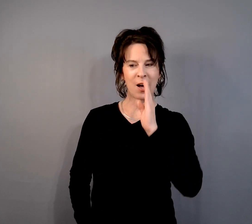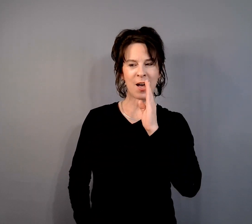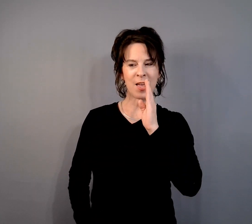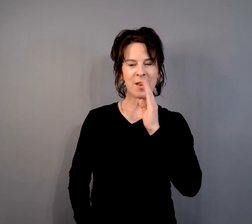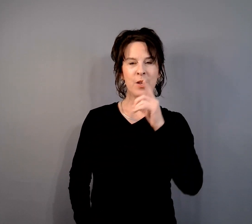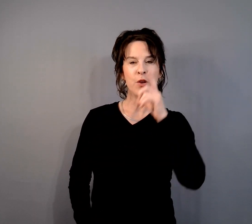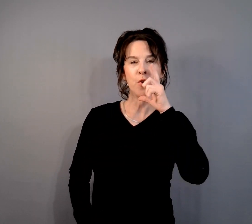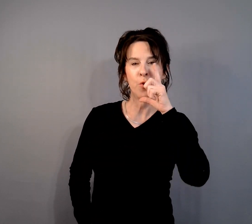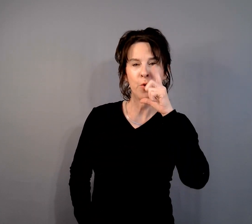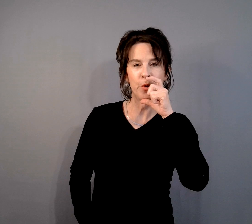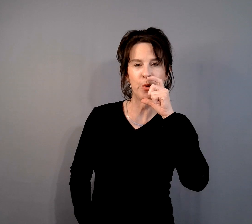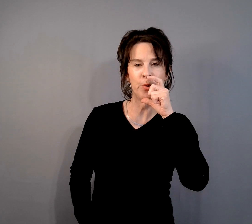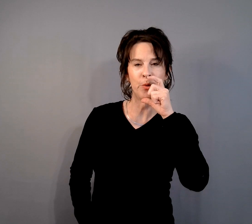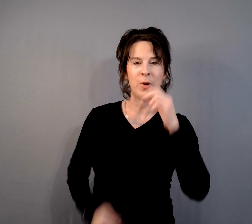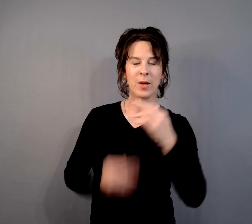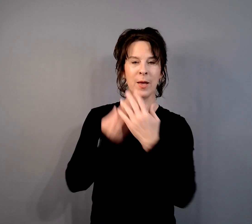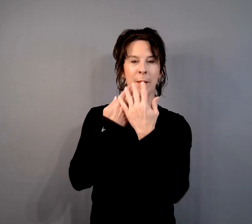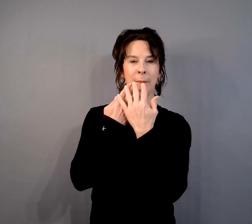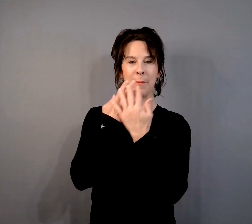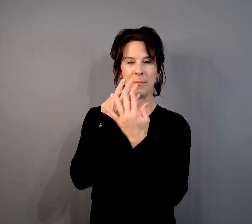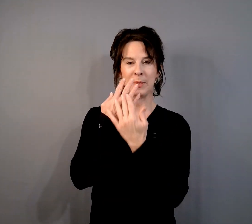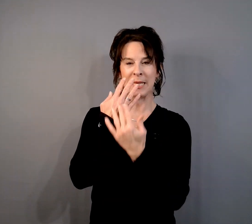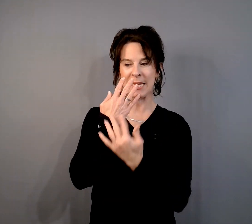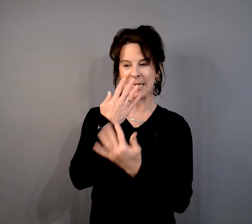God who bleeds.